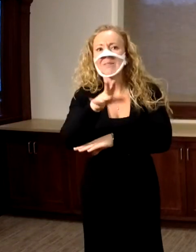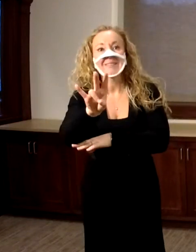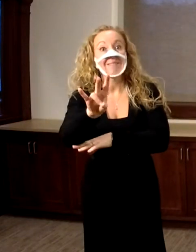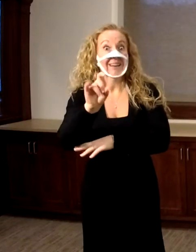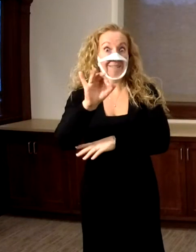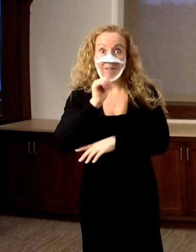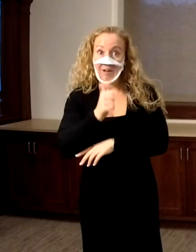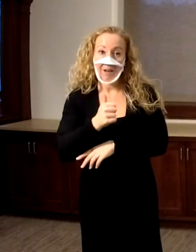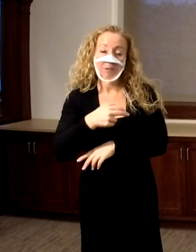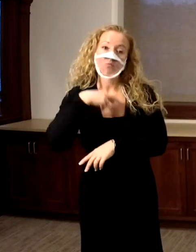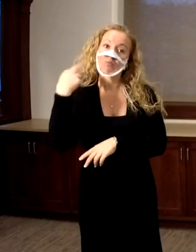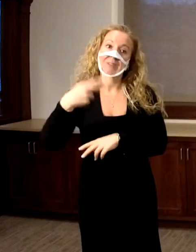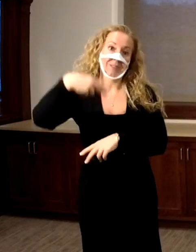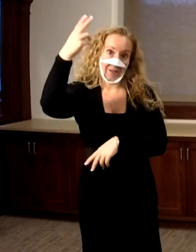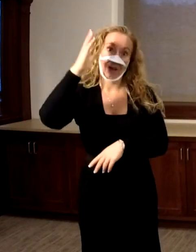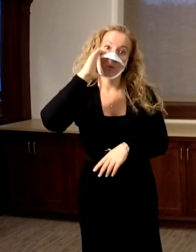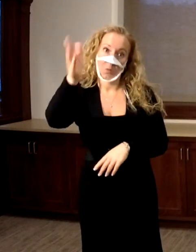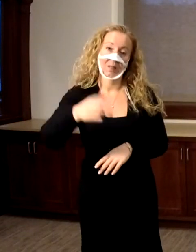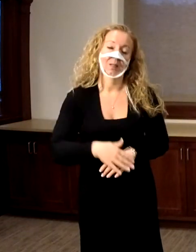risk.